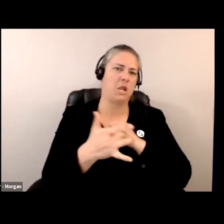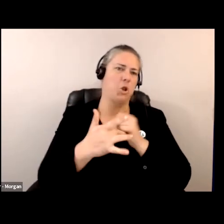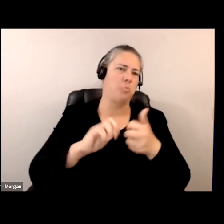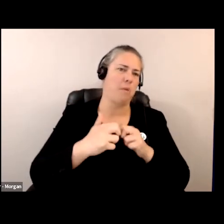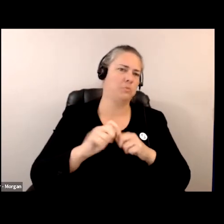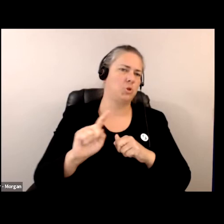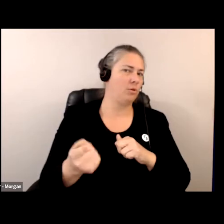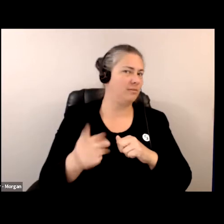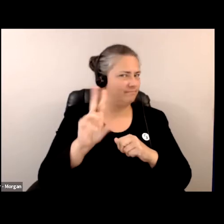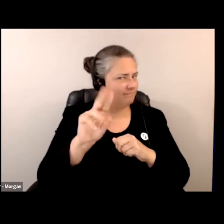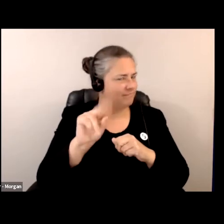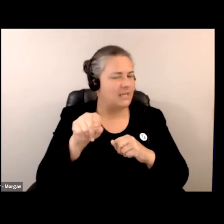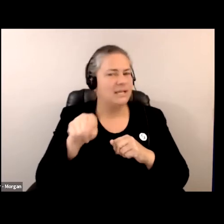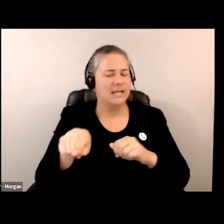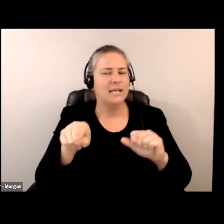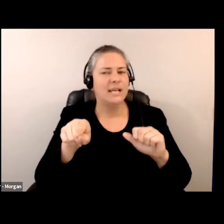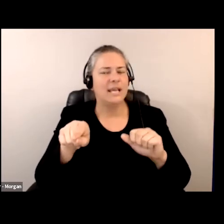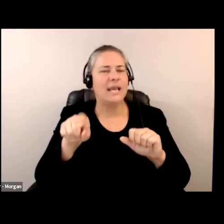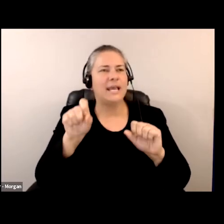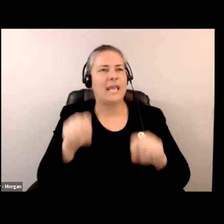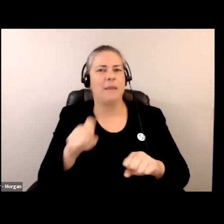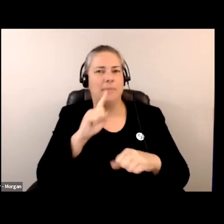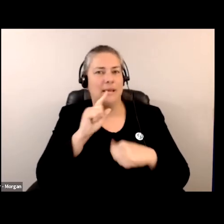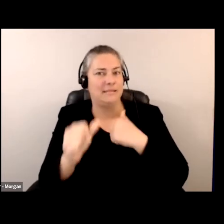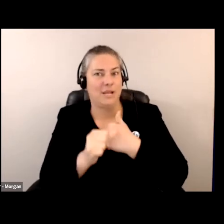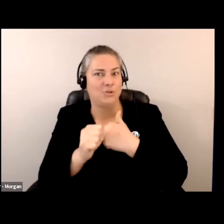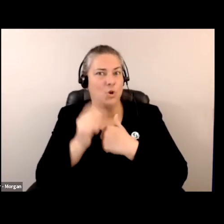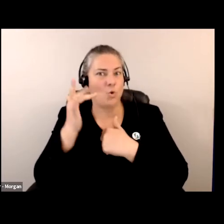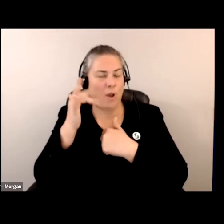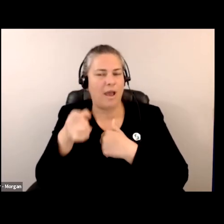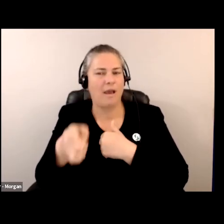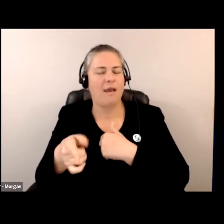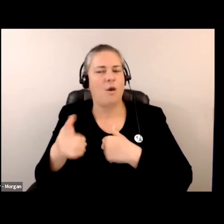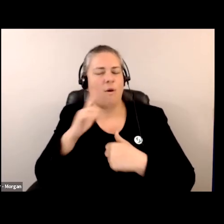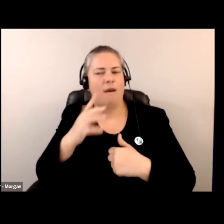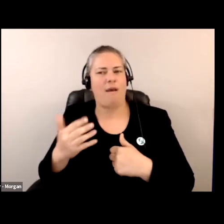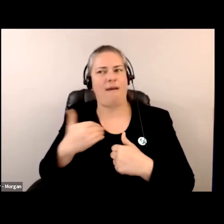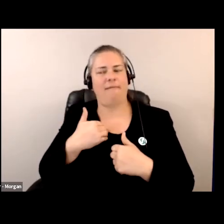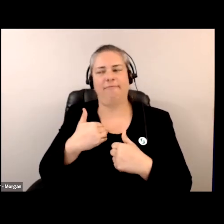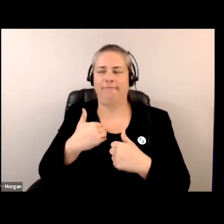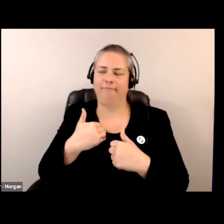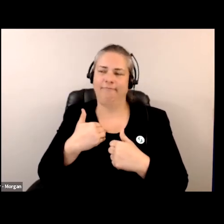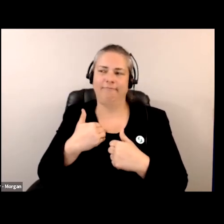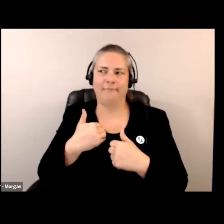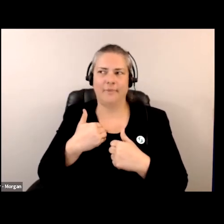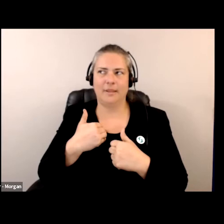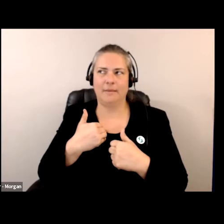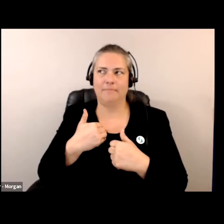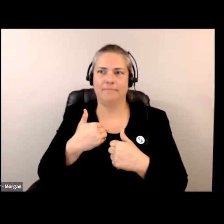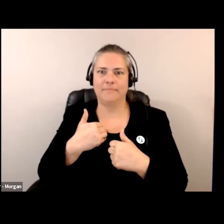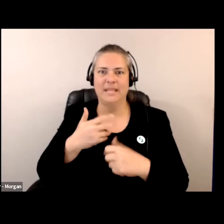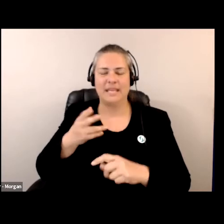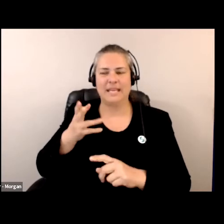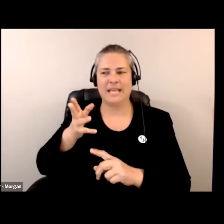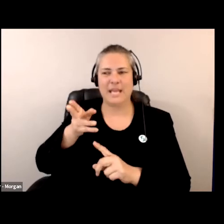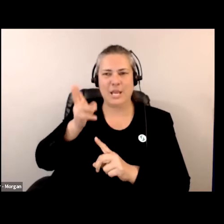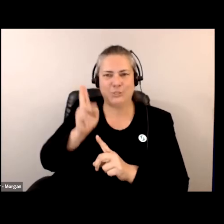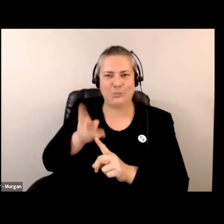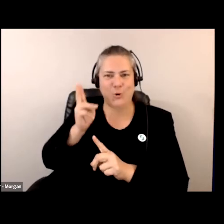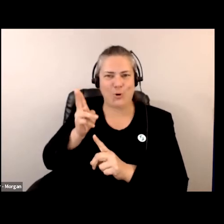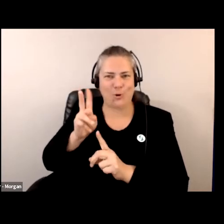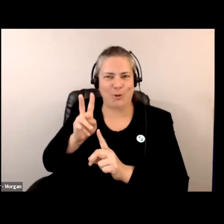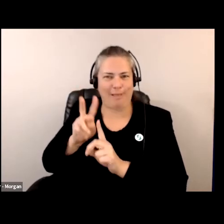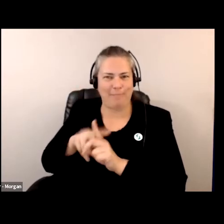danger of reinforcing the very historical assumptions that we're proposing be re-examined